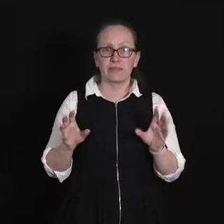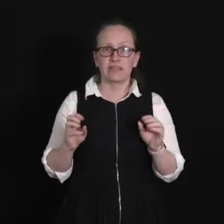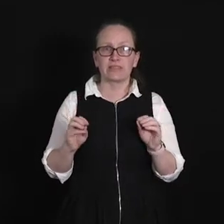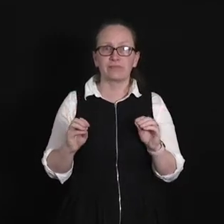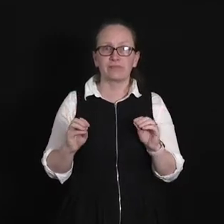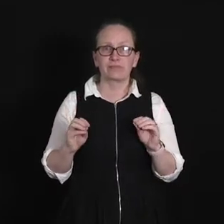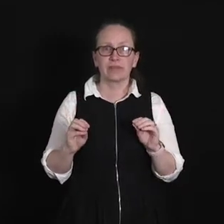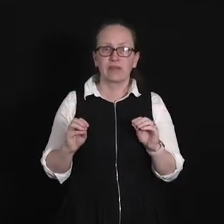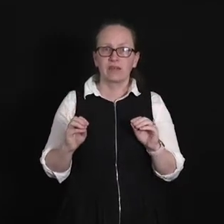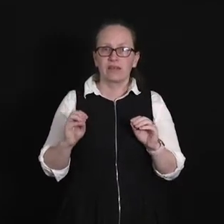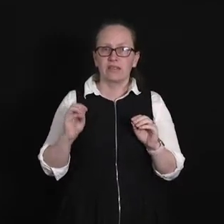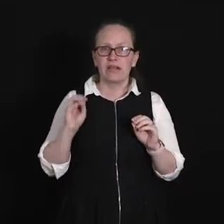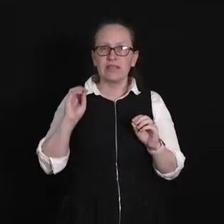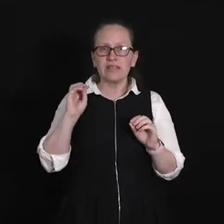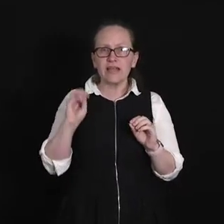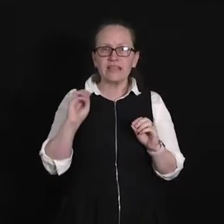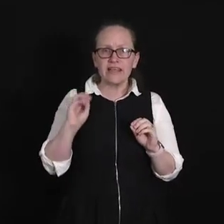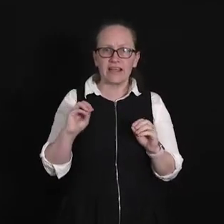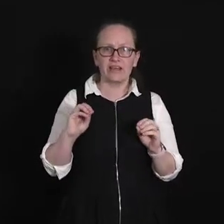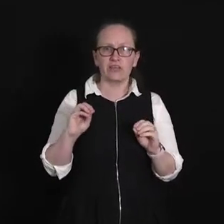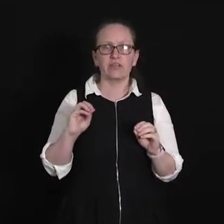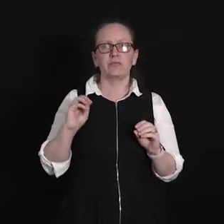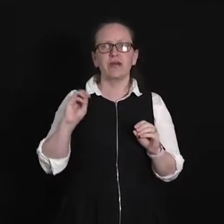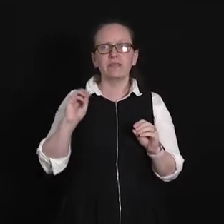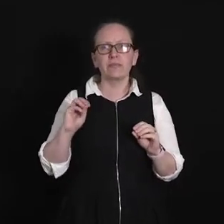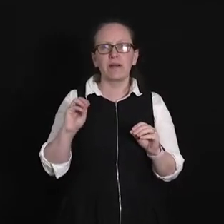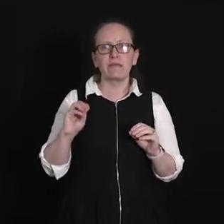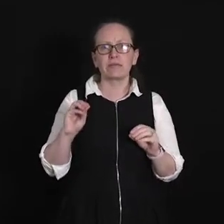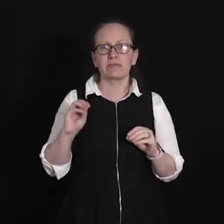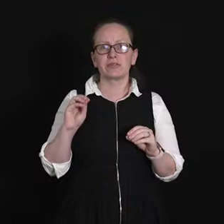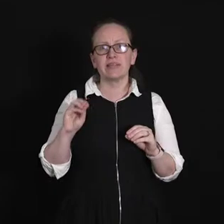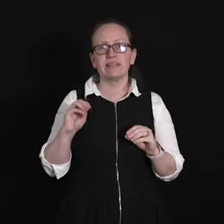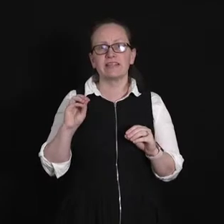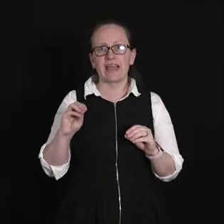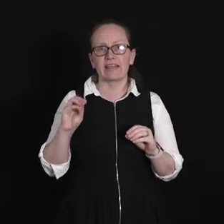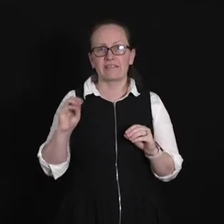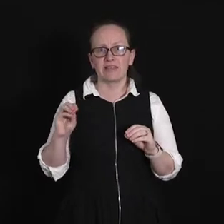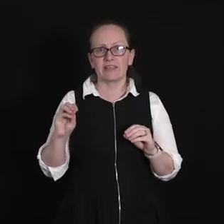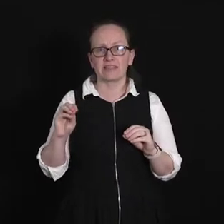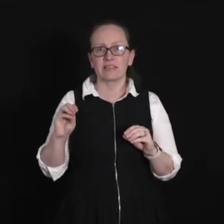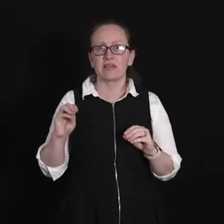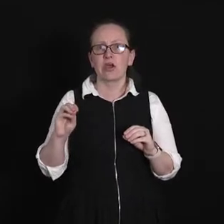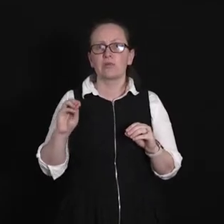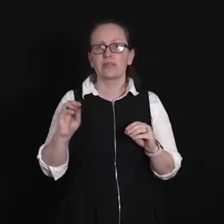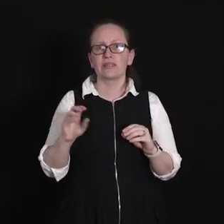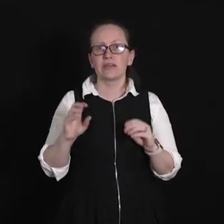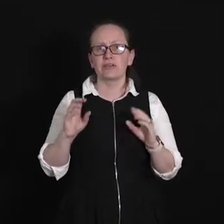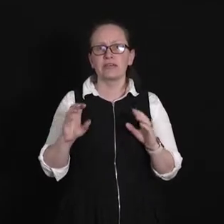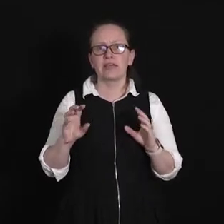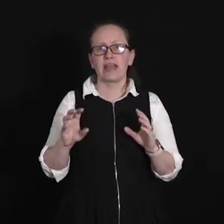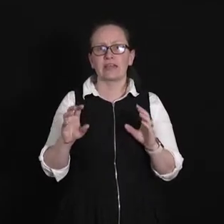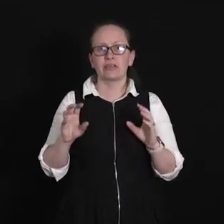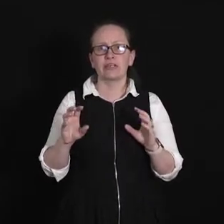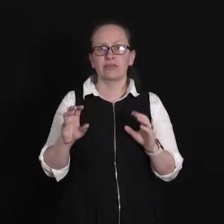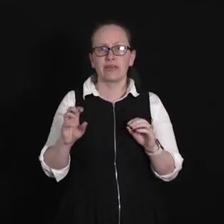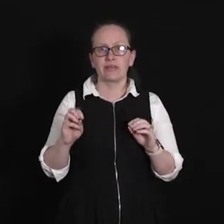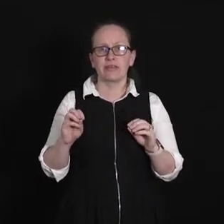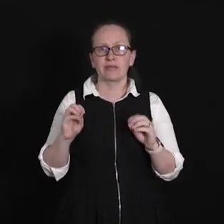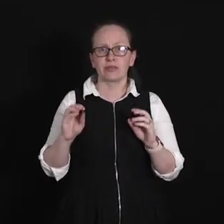syllabus. Now in 1900, one of the problems that was really nagging physicists was that they couldn't get good agreement